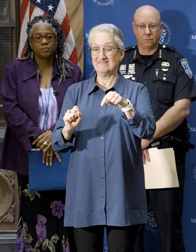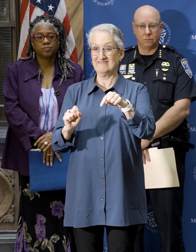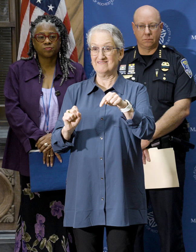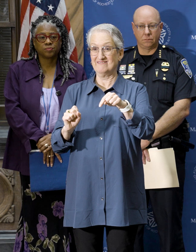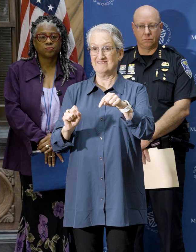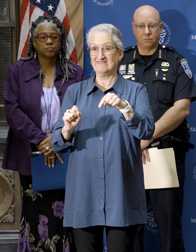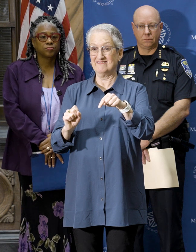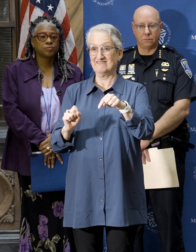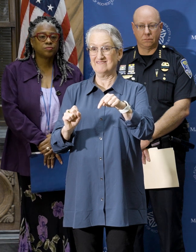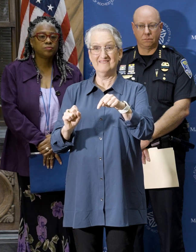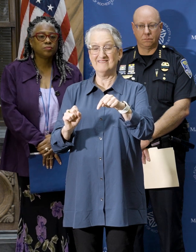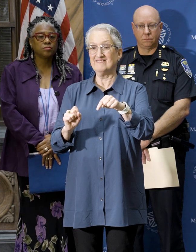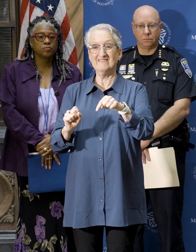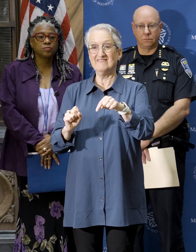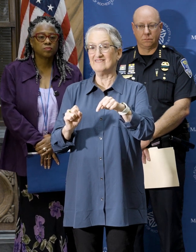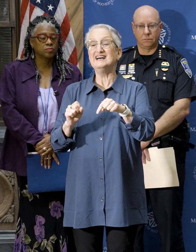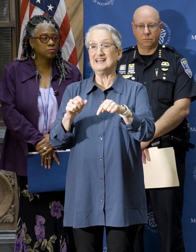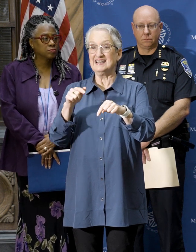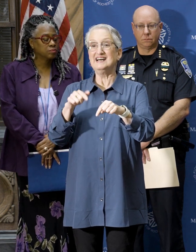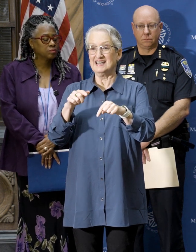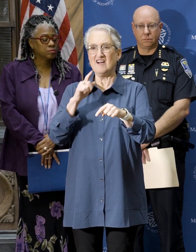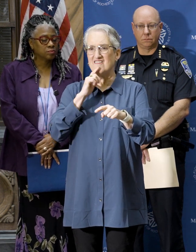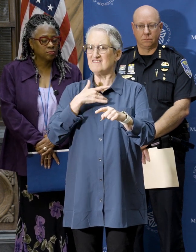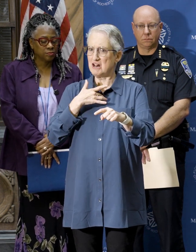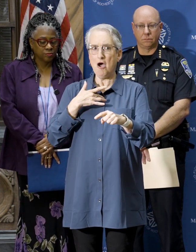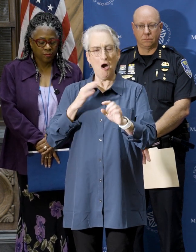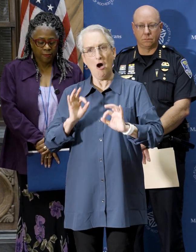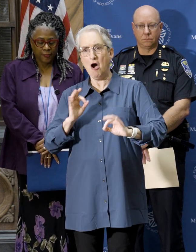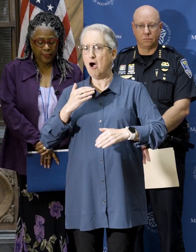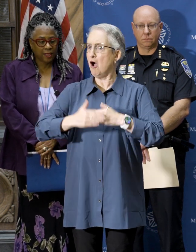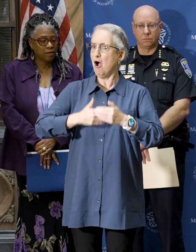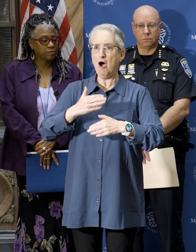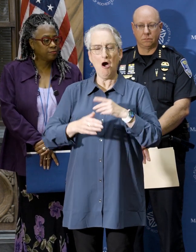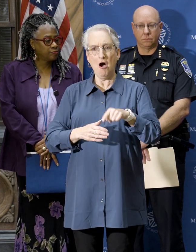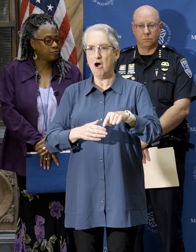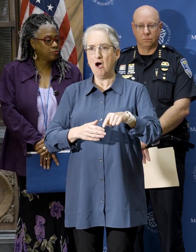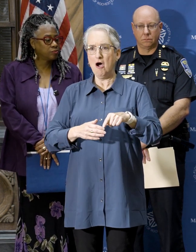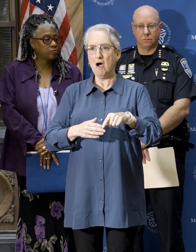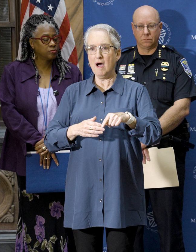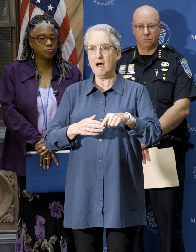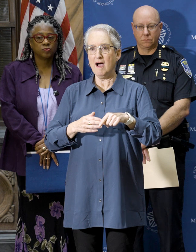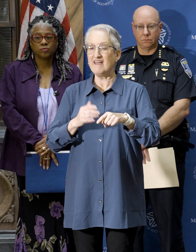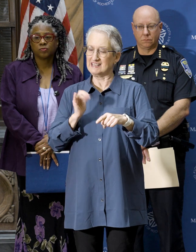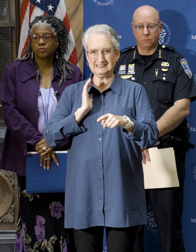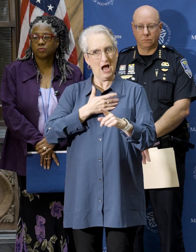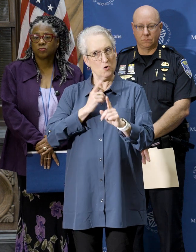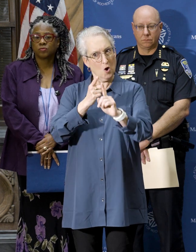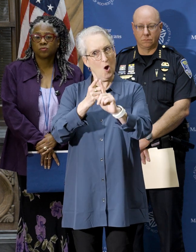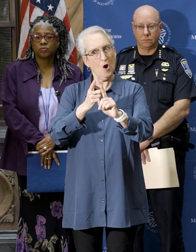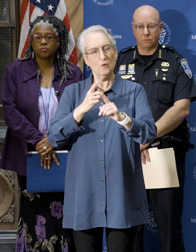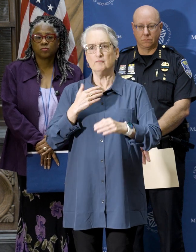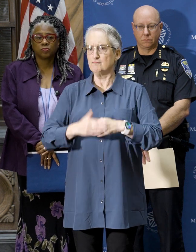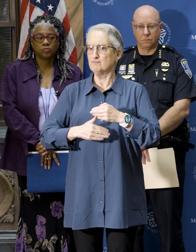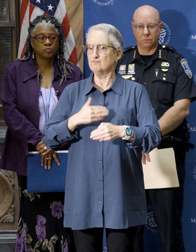a city that not only is safer, but feels safer. That's what we want. Because when it comes to public safety, as I've learned